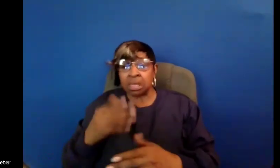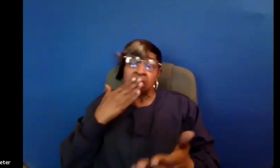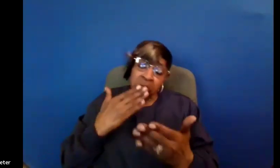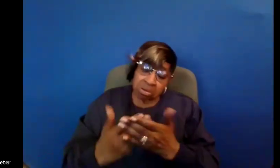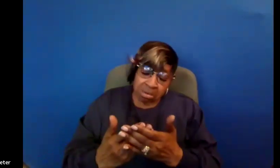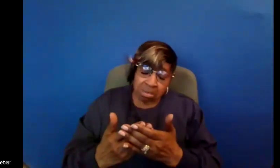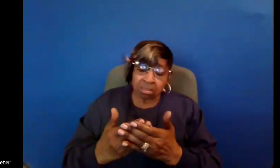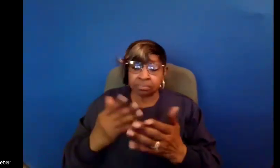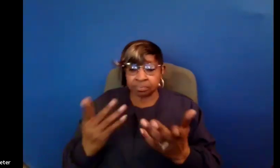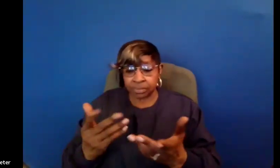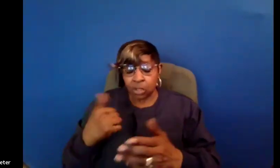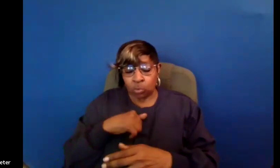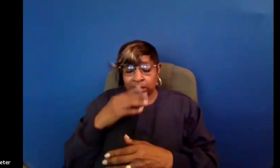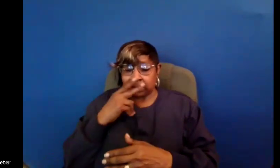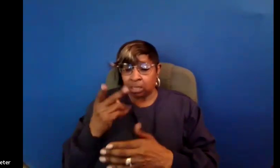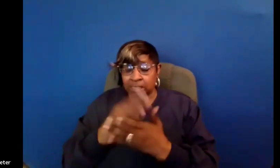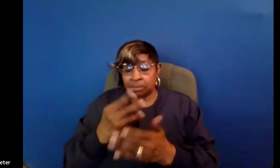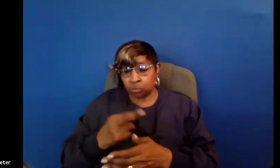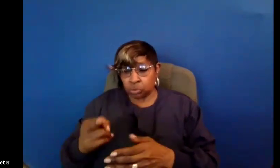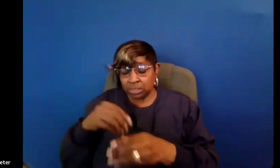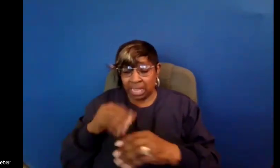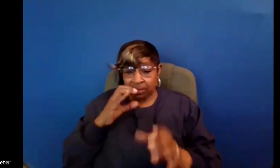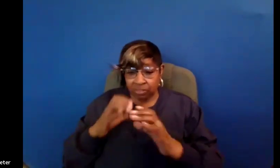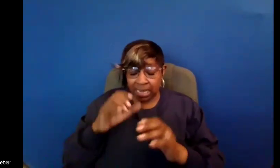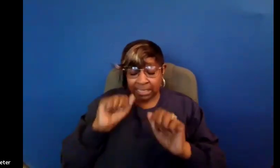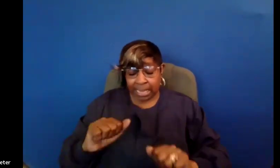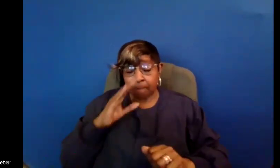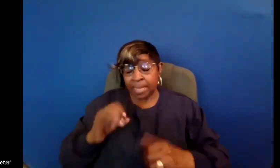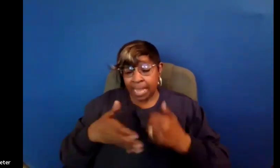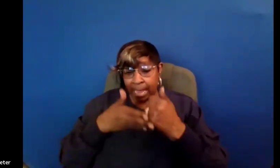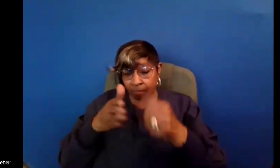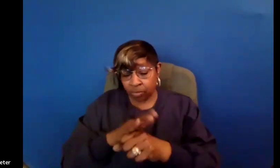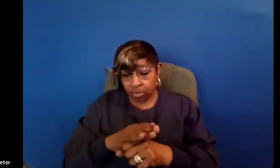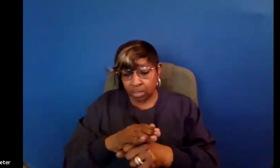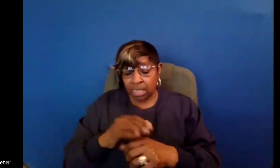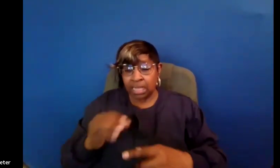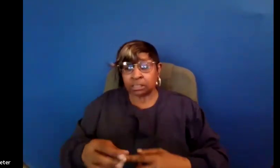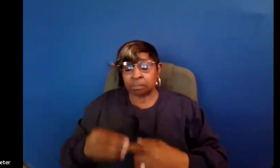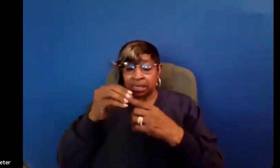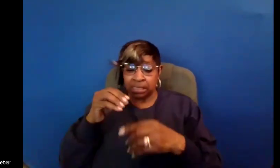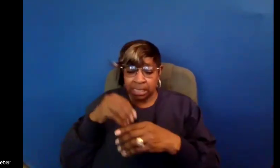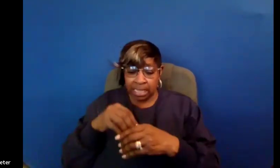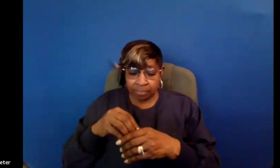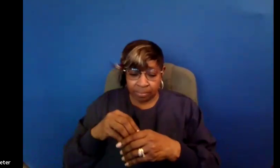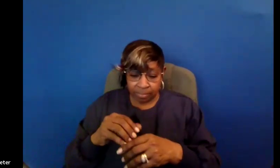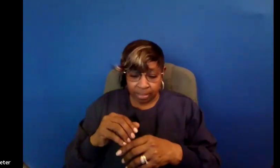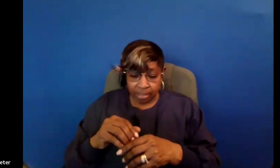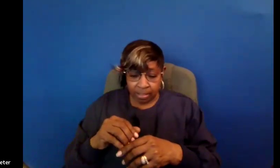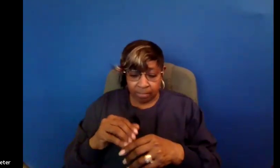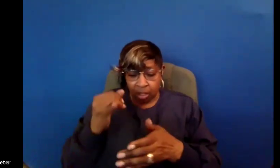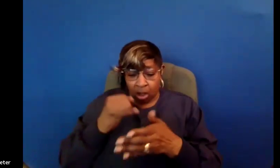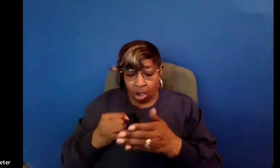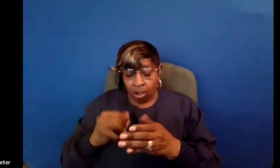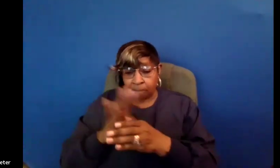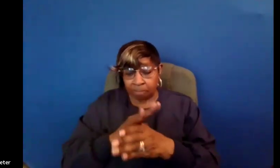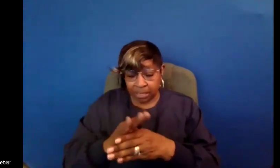the resources in the chat that can be really helpful for it. And especially the more niche the industry, you know, being in an arts industry, a lot of times